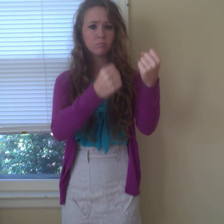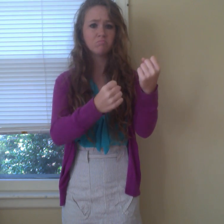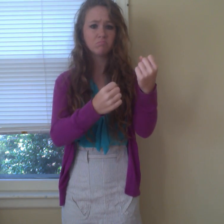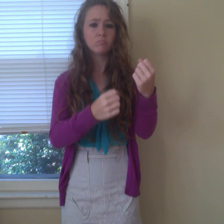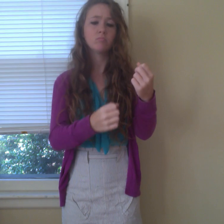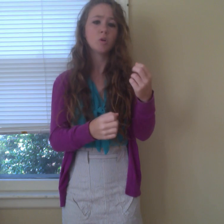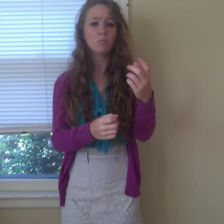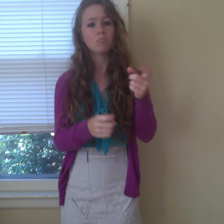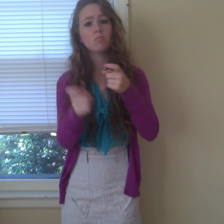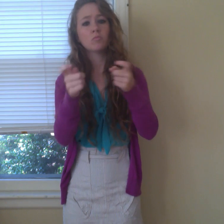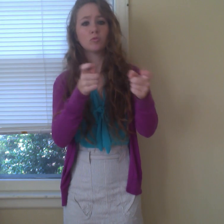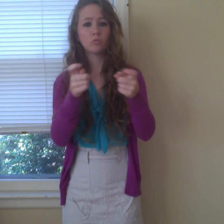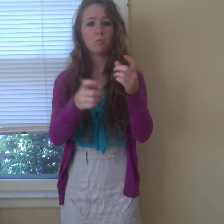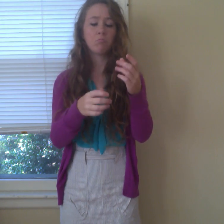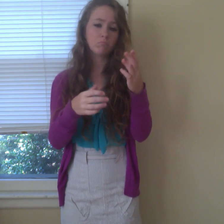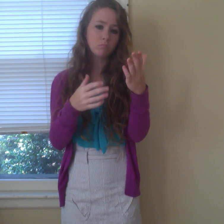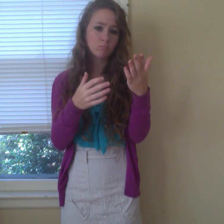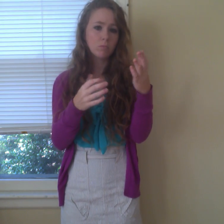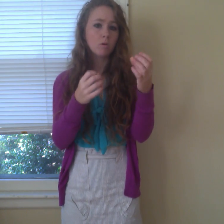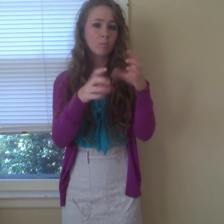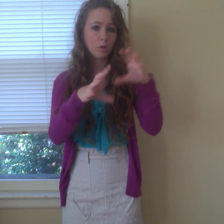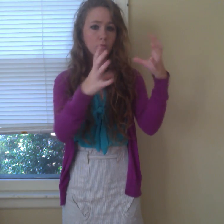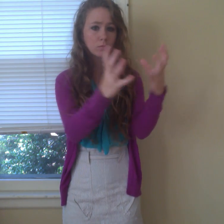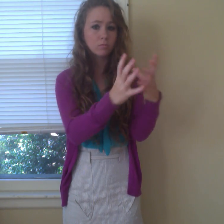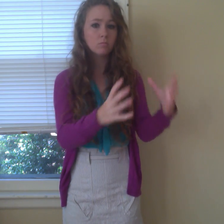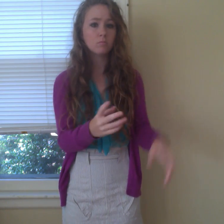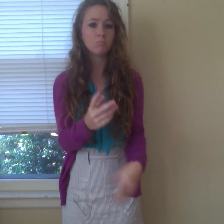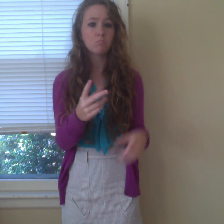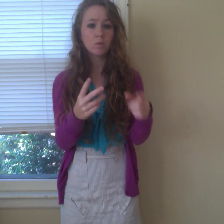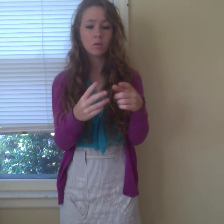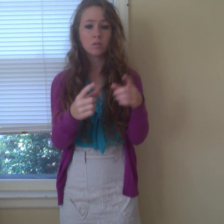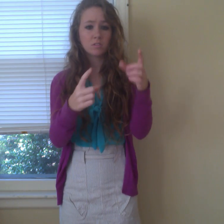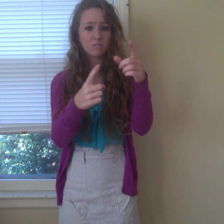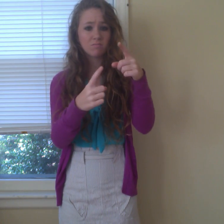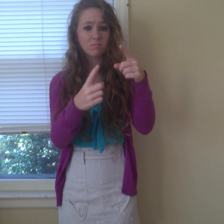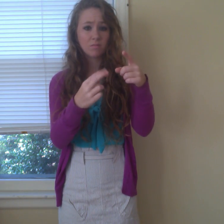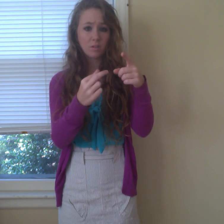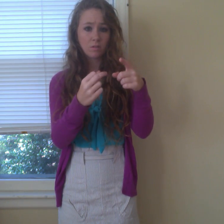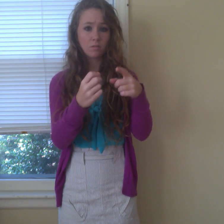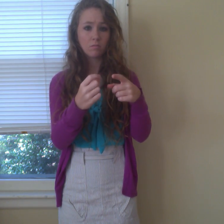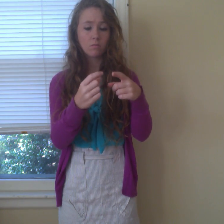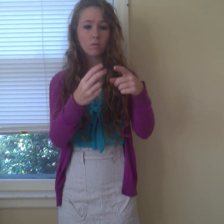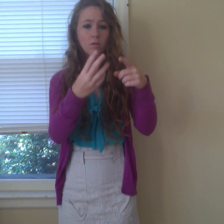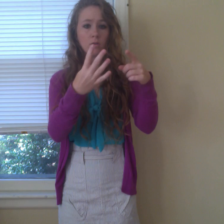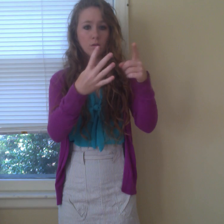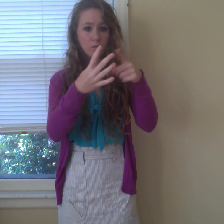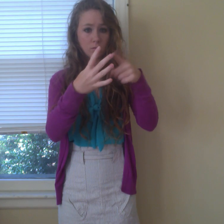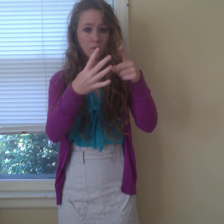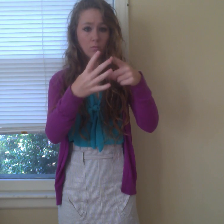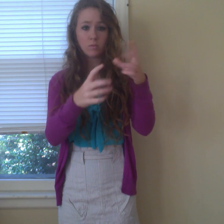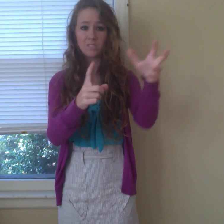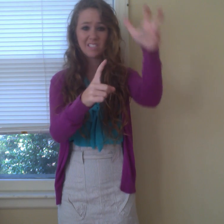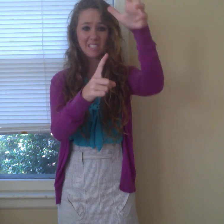and found that many of its worst crimes were committed by governments, so they decided that having no government might be a good